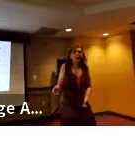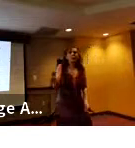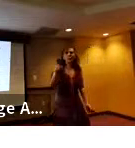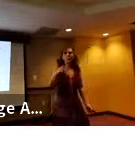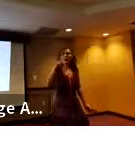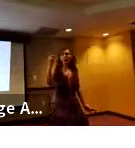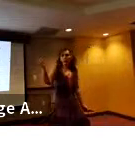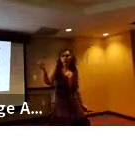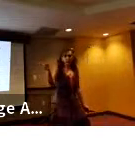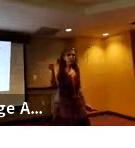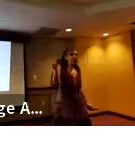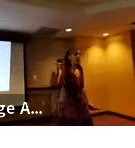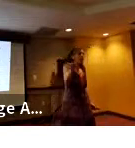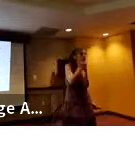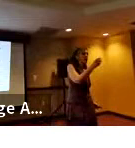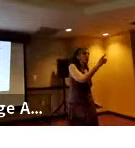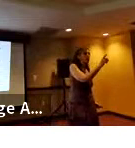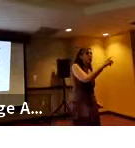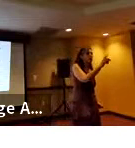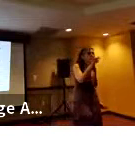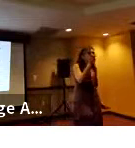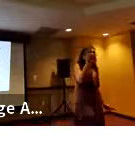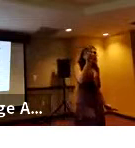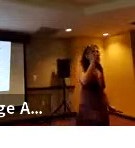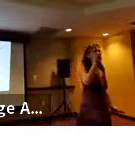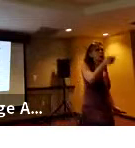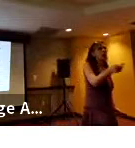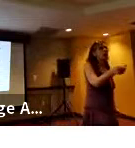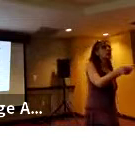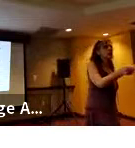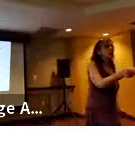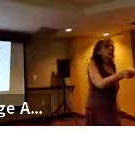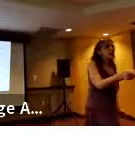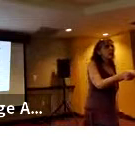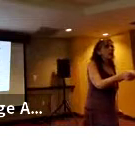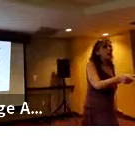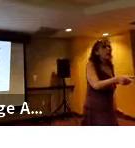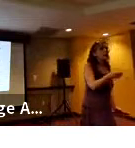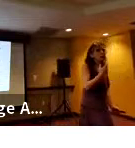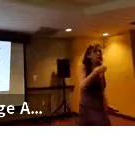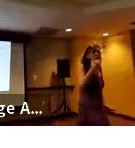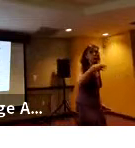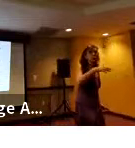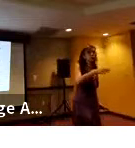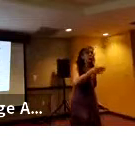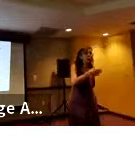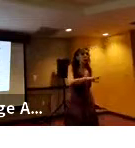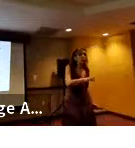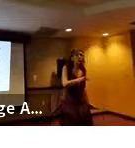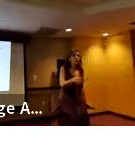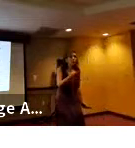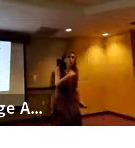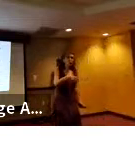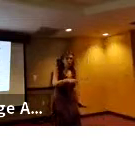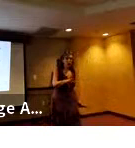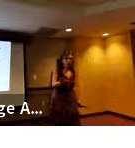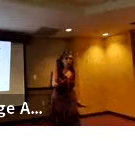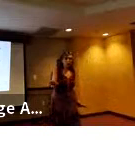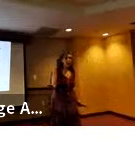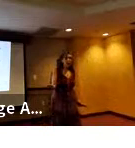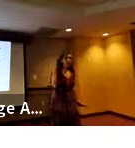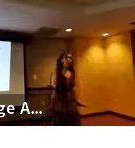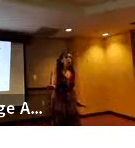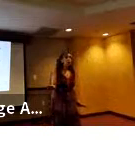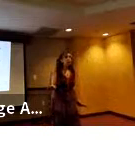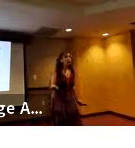along with a website, guess what? Under the ADA, you're probably gonna get a better result in terms of a suit, a lawsuit, or